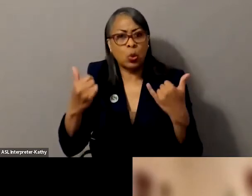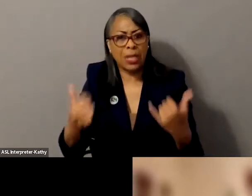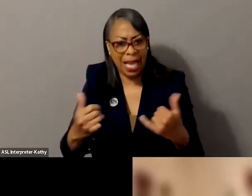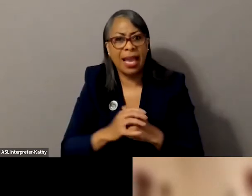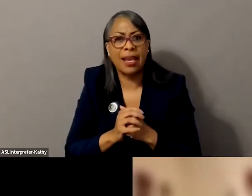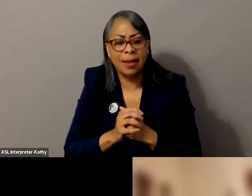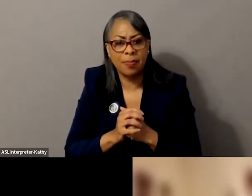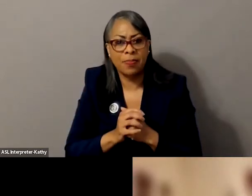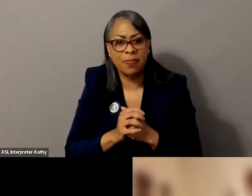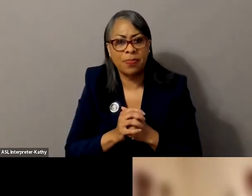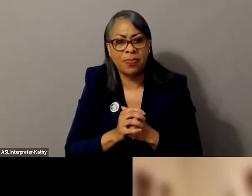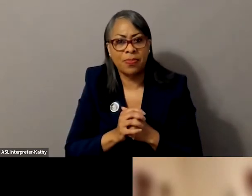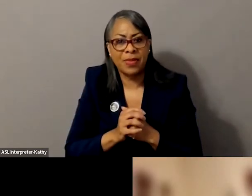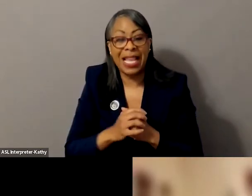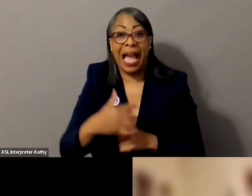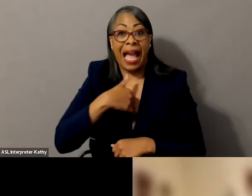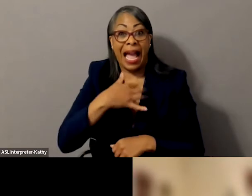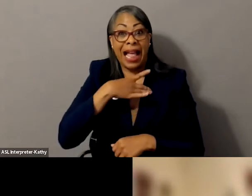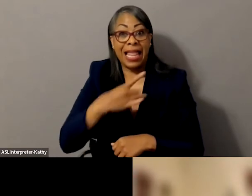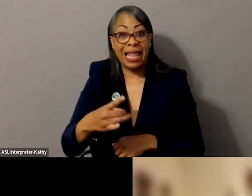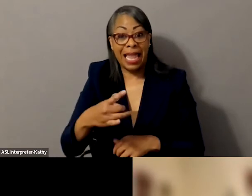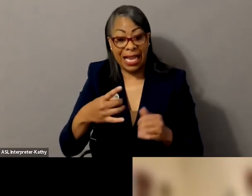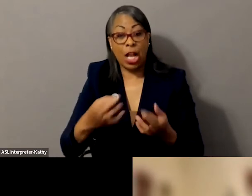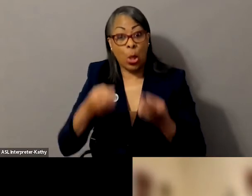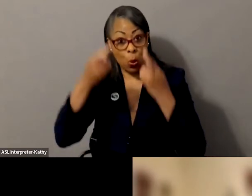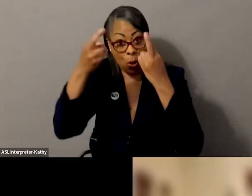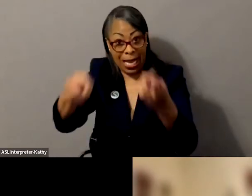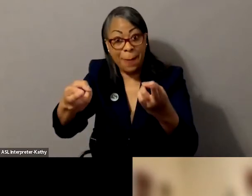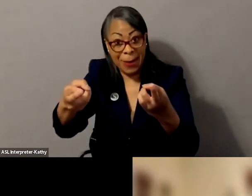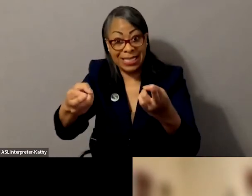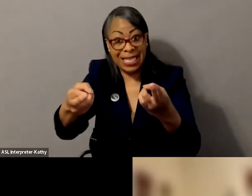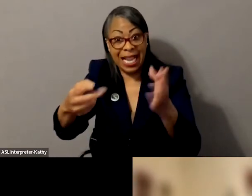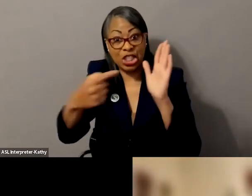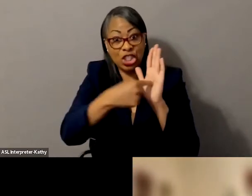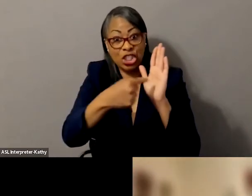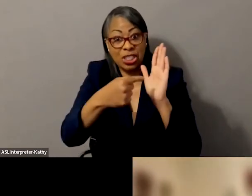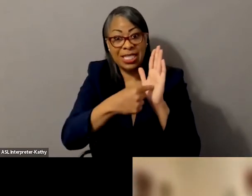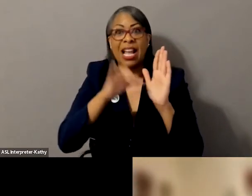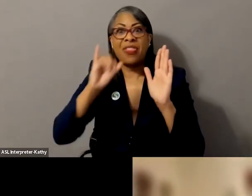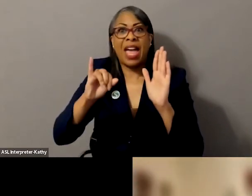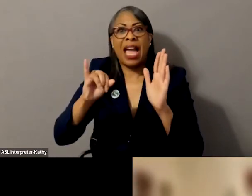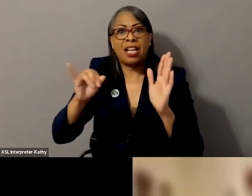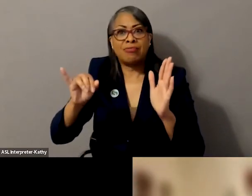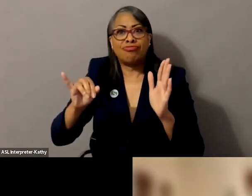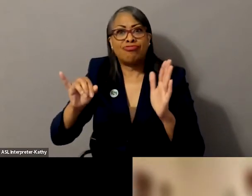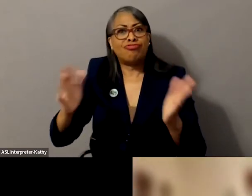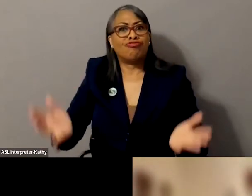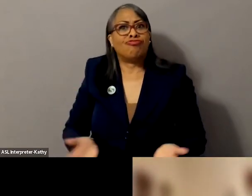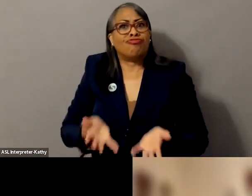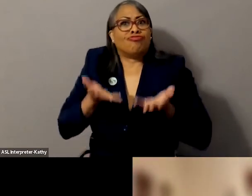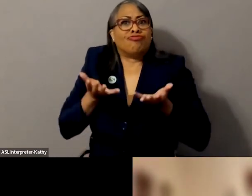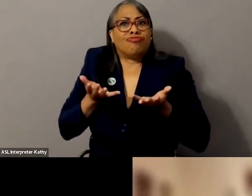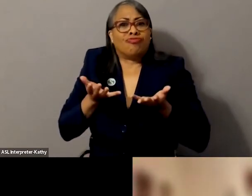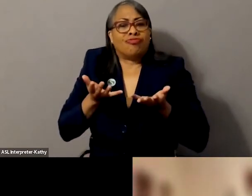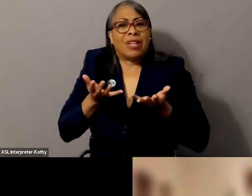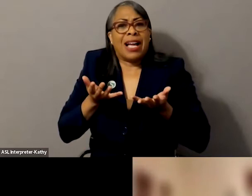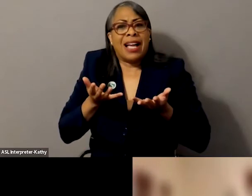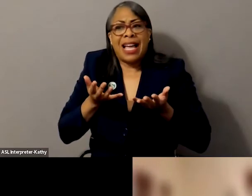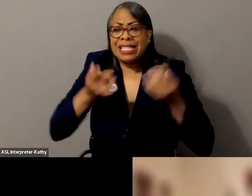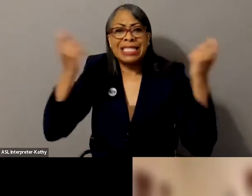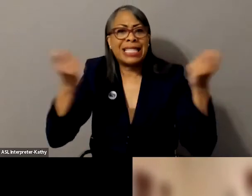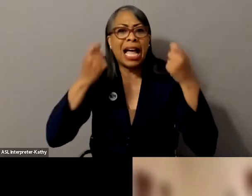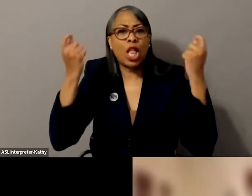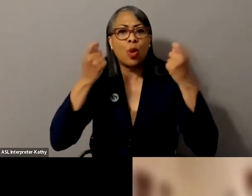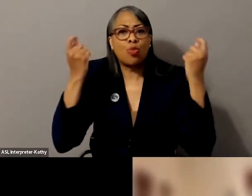Moreover, I like this recommendation, going back to the recommendation, because it uplifts and it celebrates the